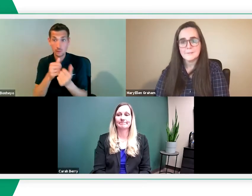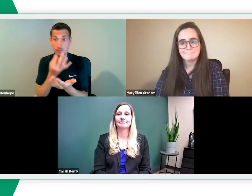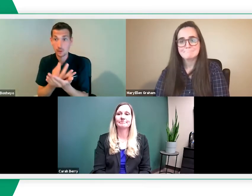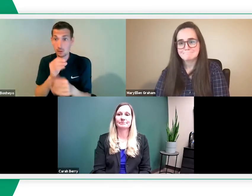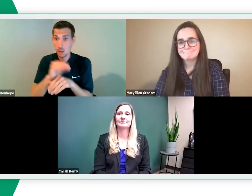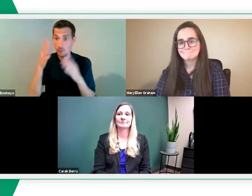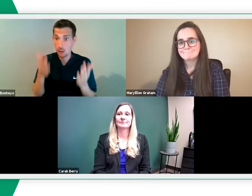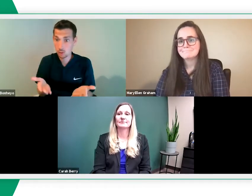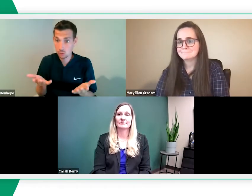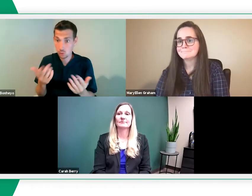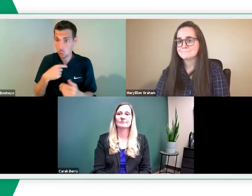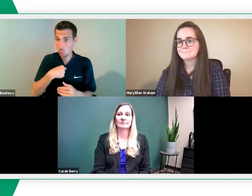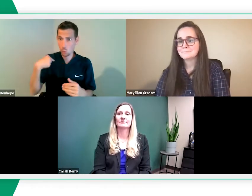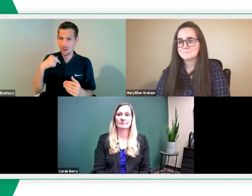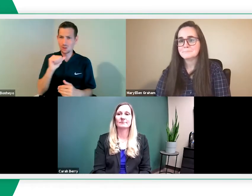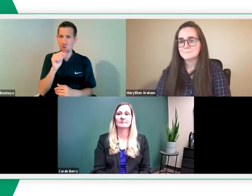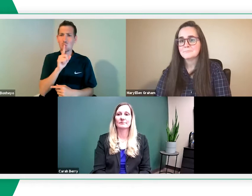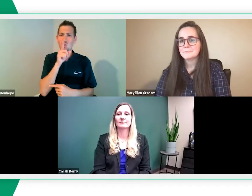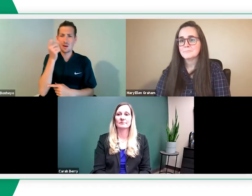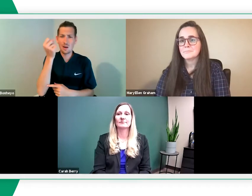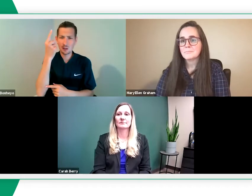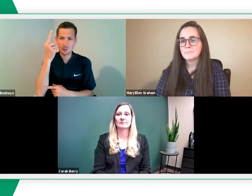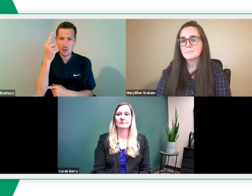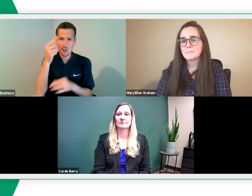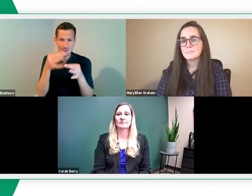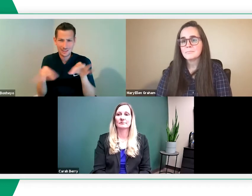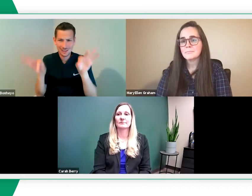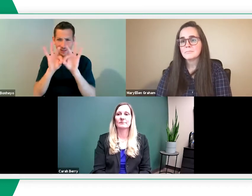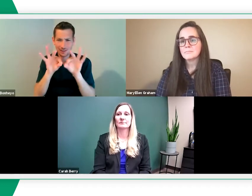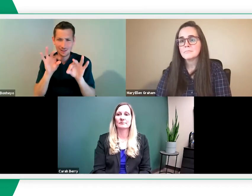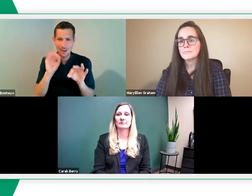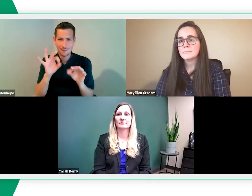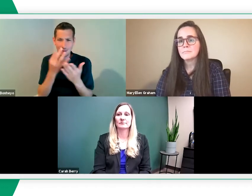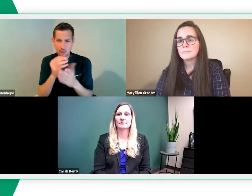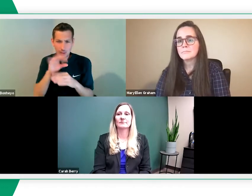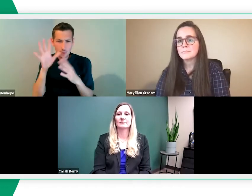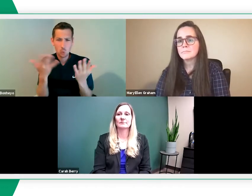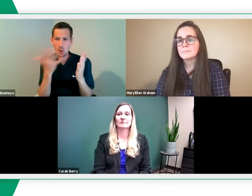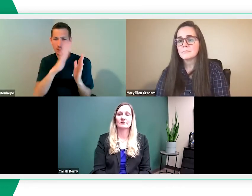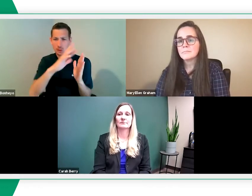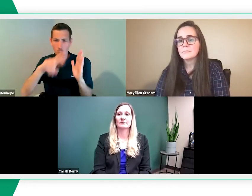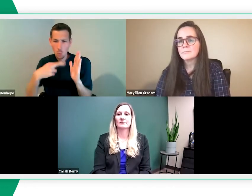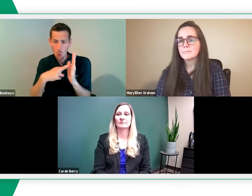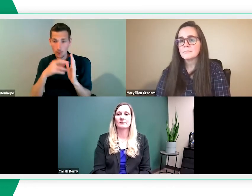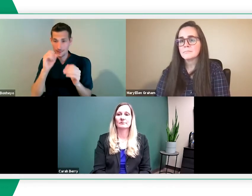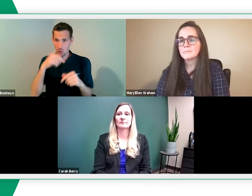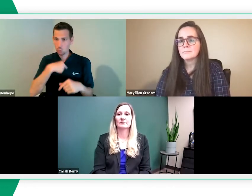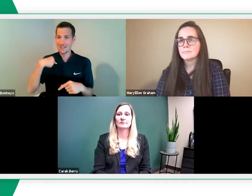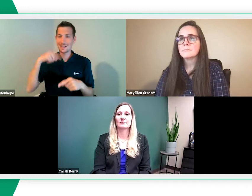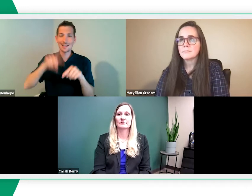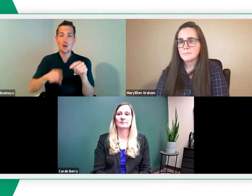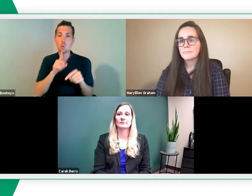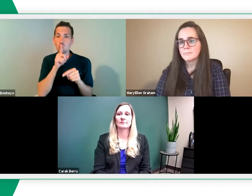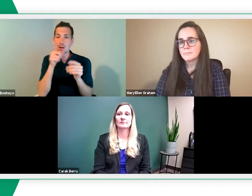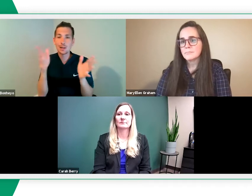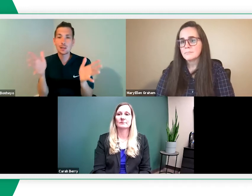have misconceptions with regards to financial advising. We're not sure if we understand the significance of